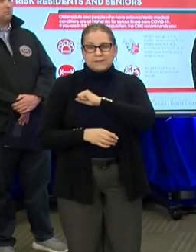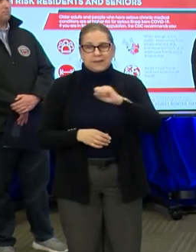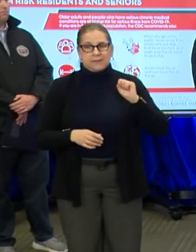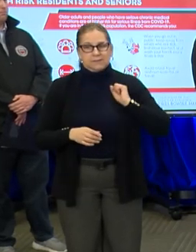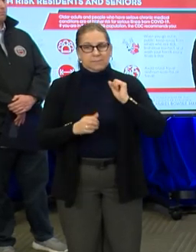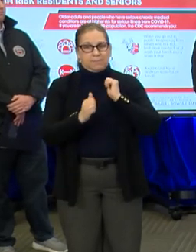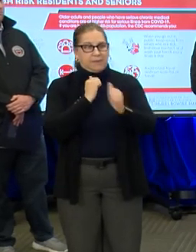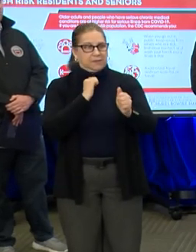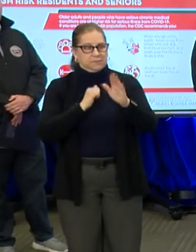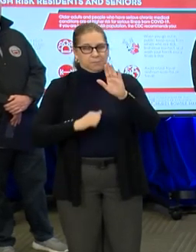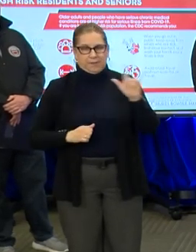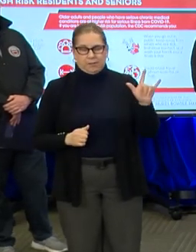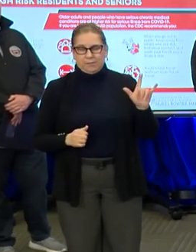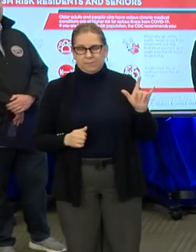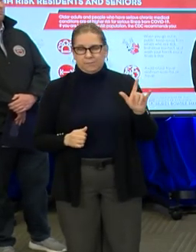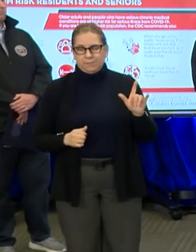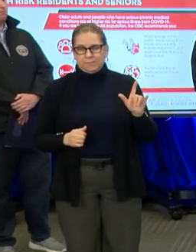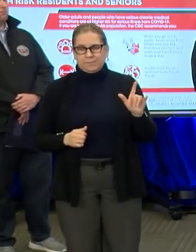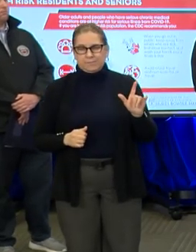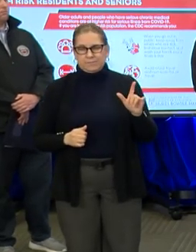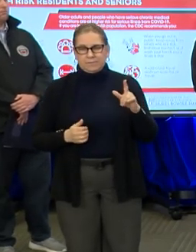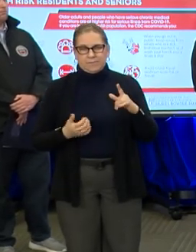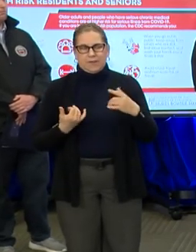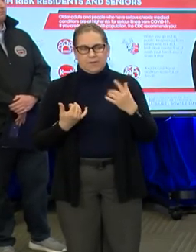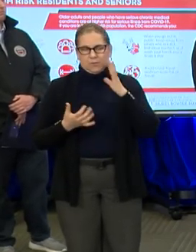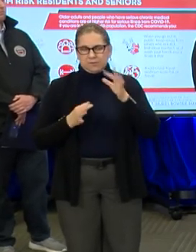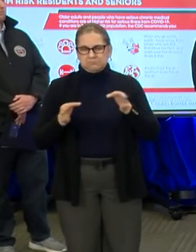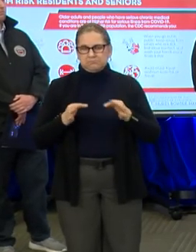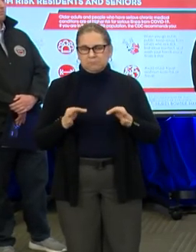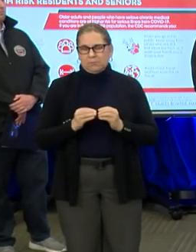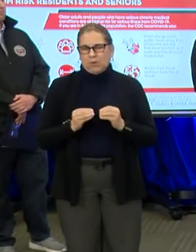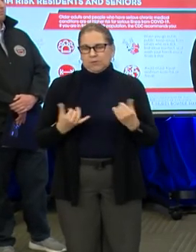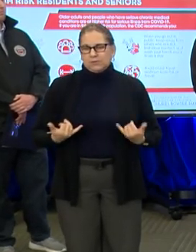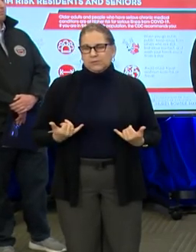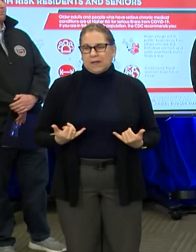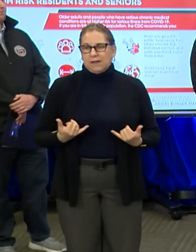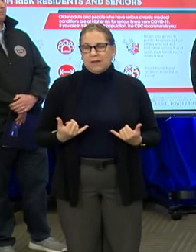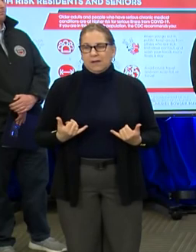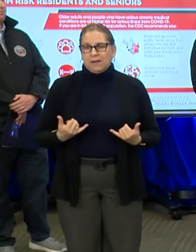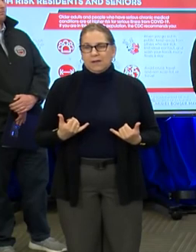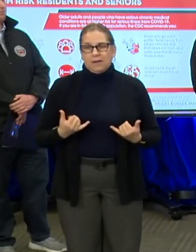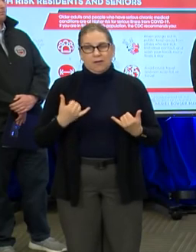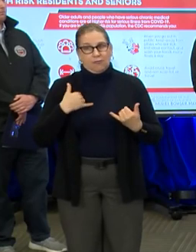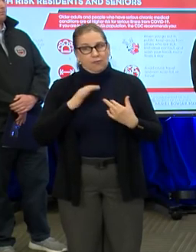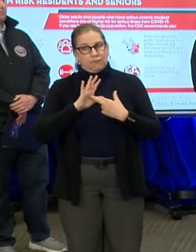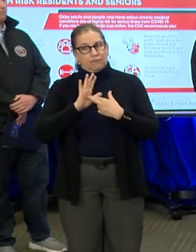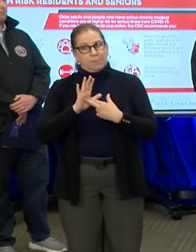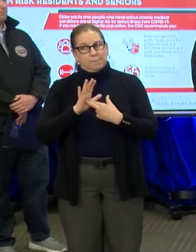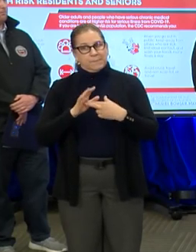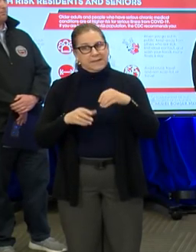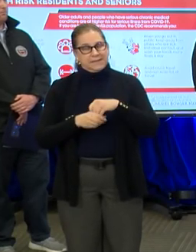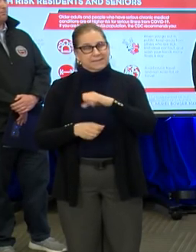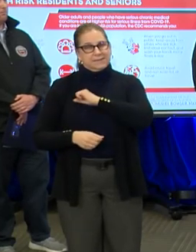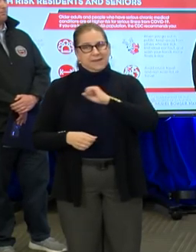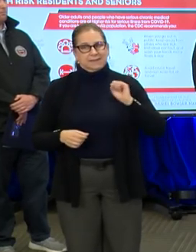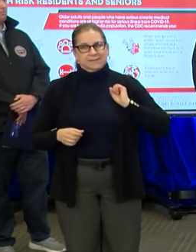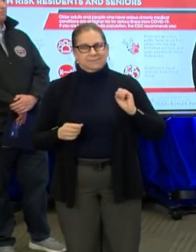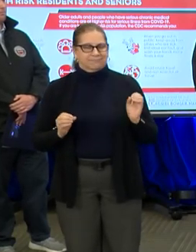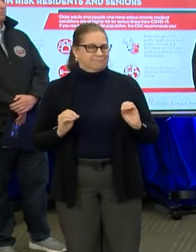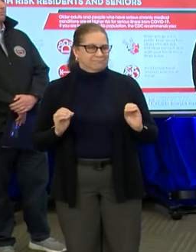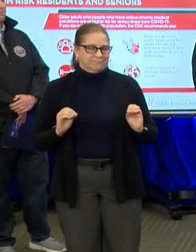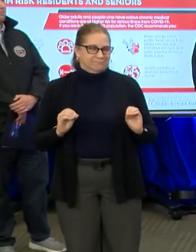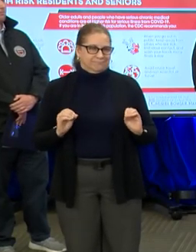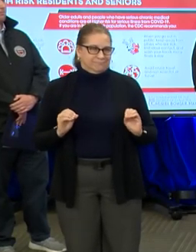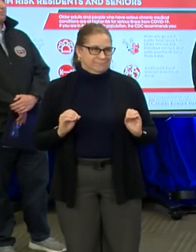so having our interests represented in the Senate, we just don't have as the city, county,